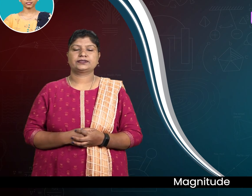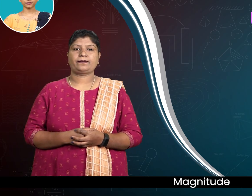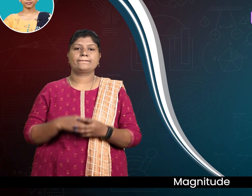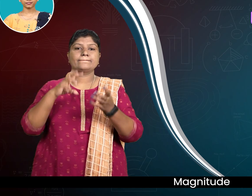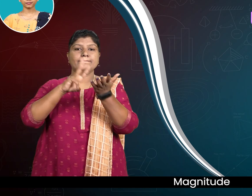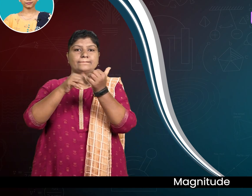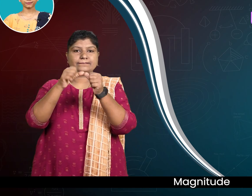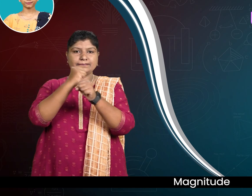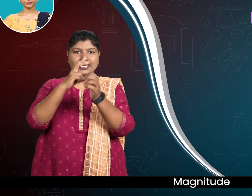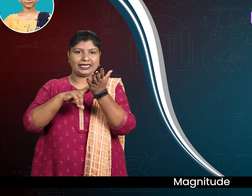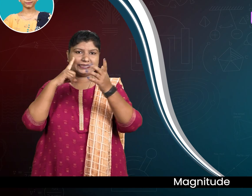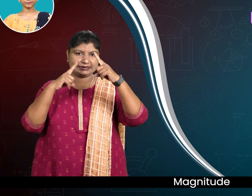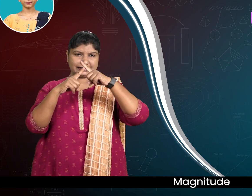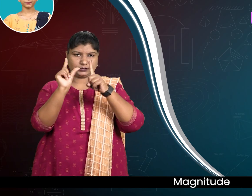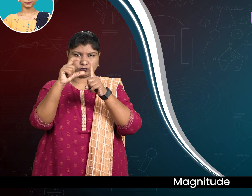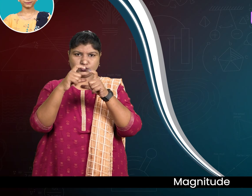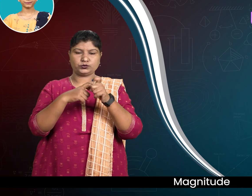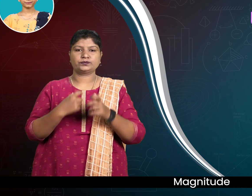magnitude,